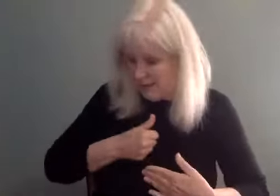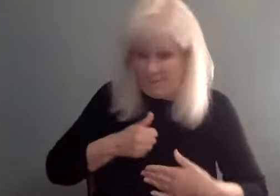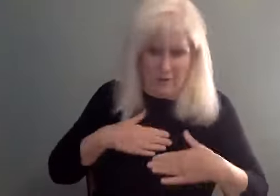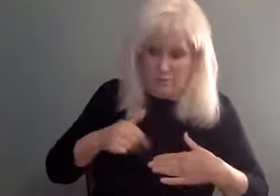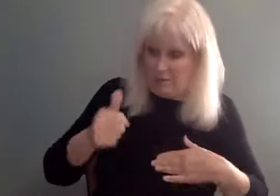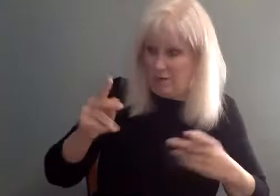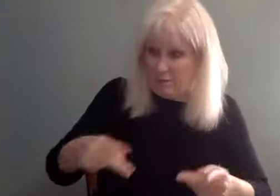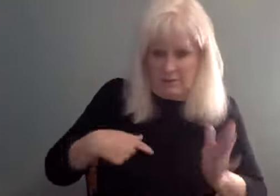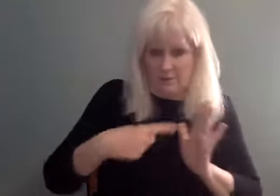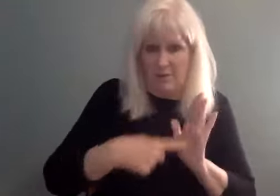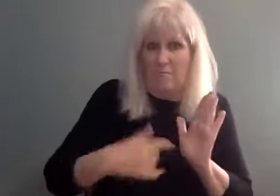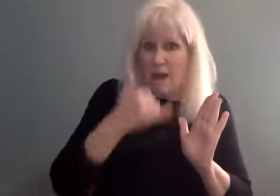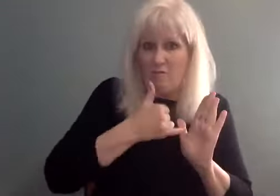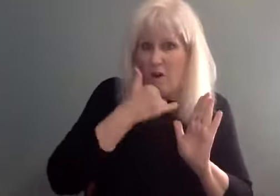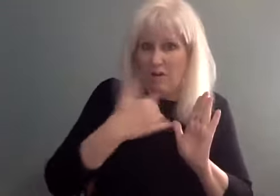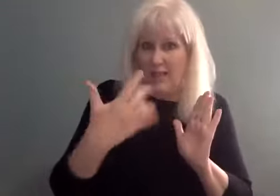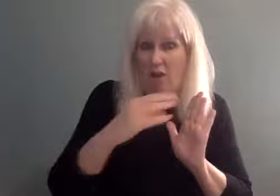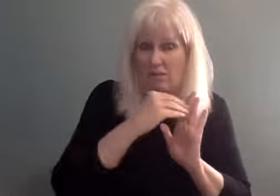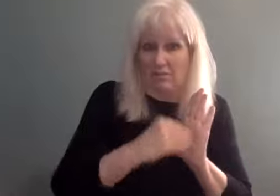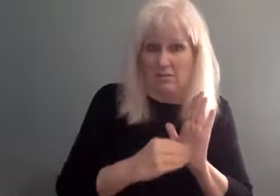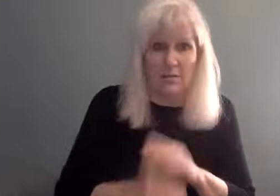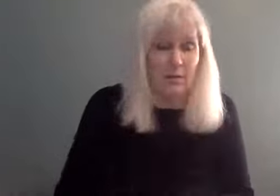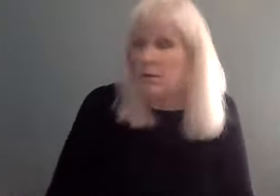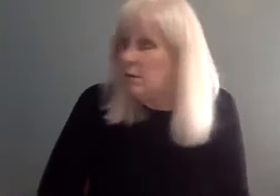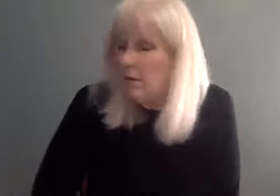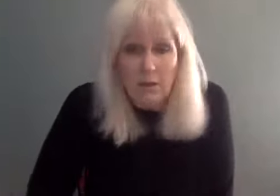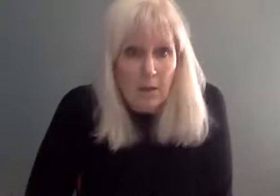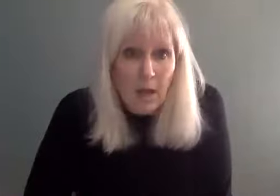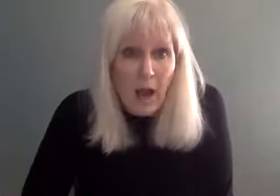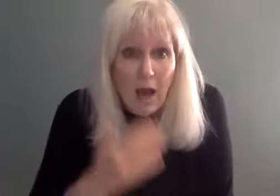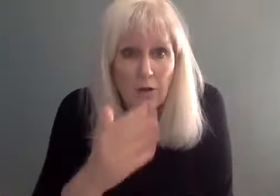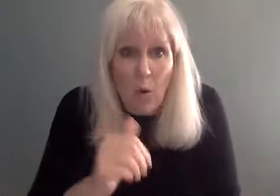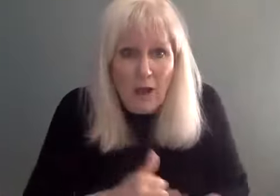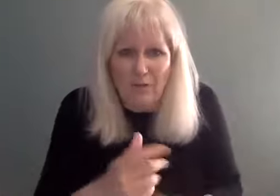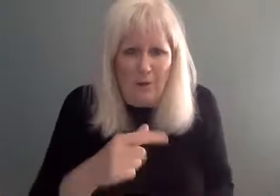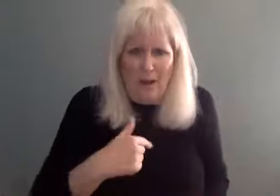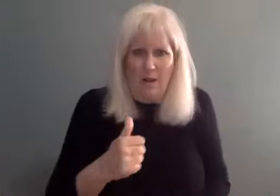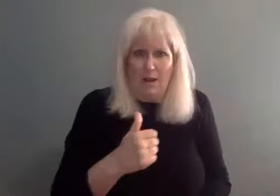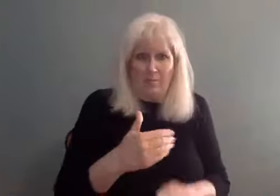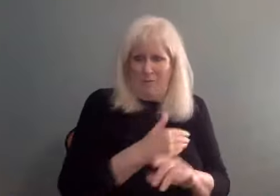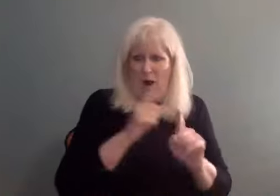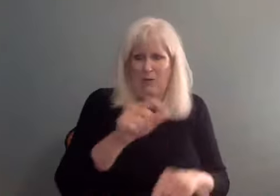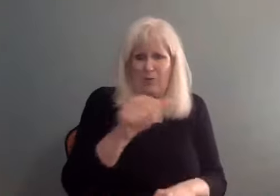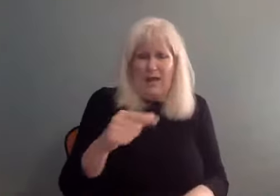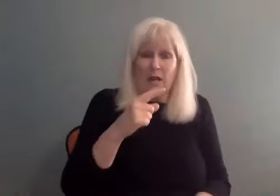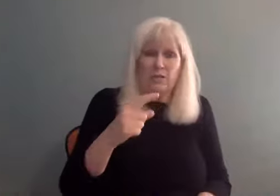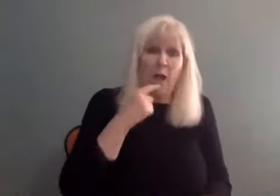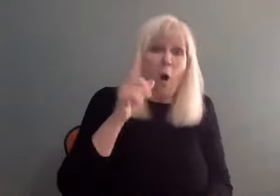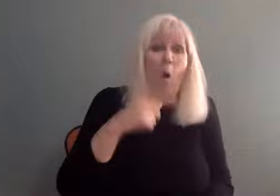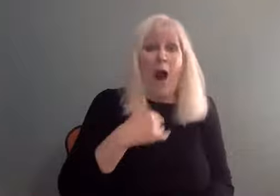our wrongs. And I don't know about you, but I didn't ever say to anybody, "I'm wrong." I just couldn't say it. It was just a word that would